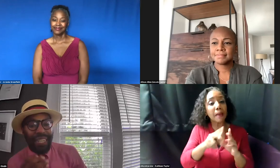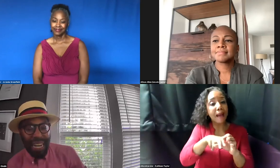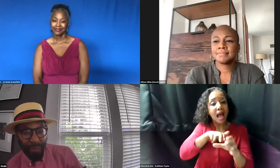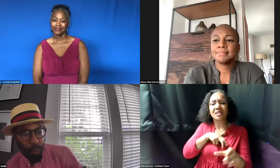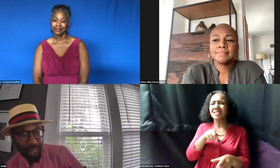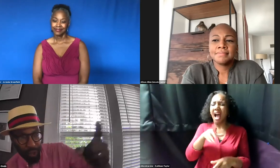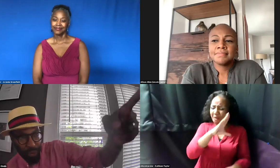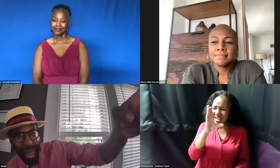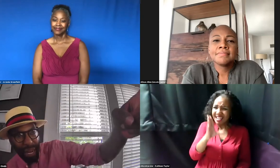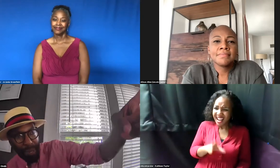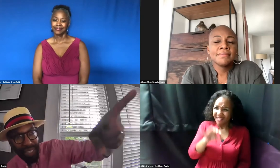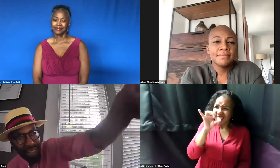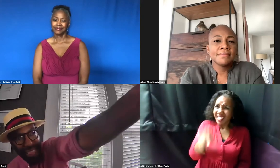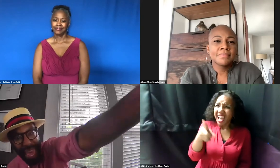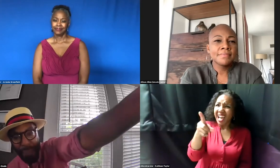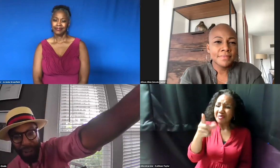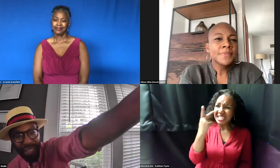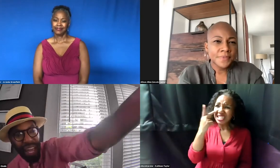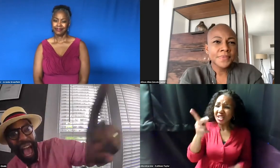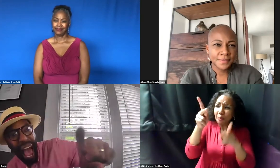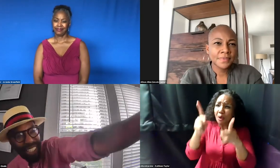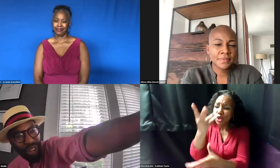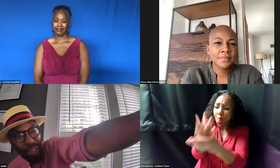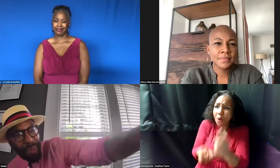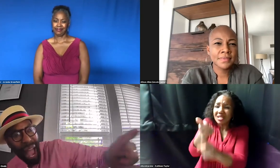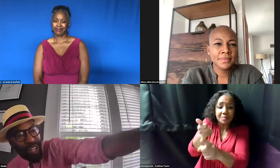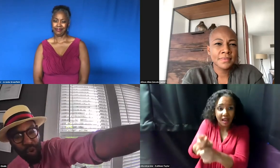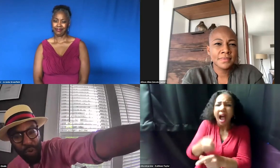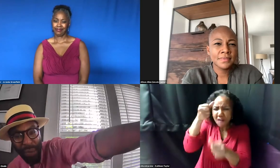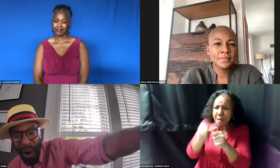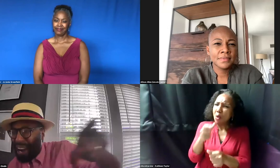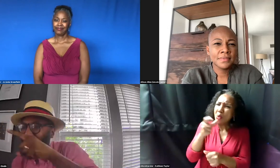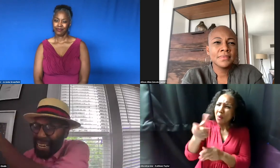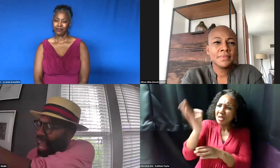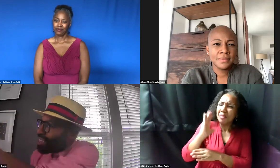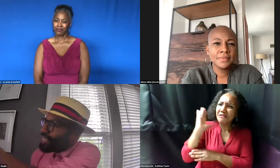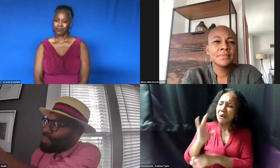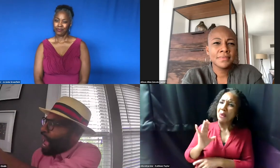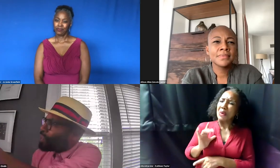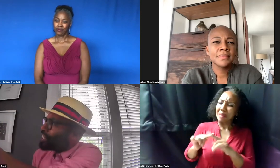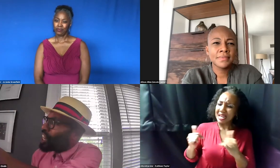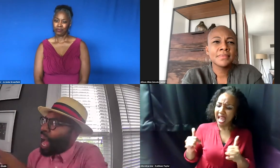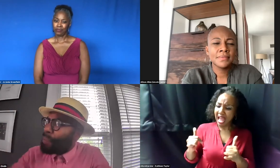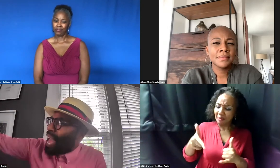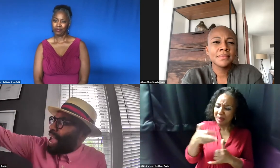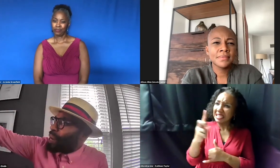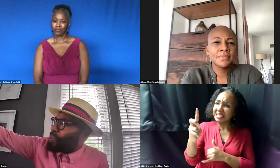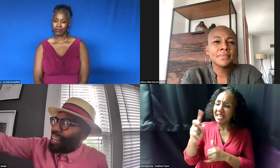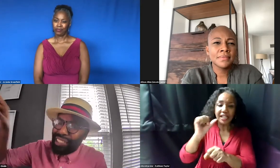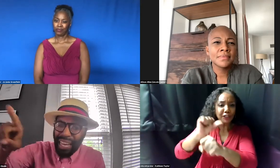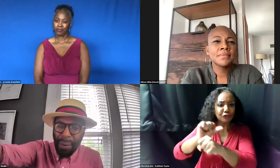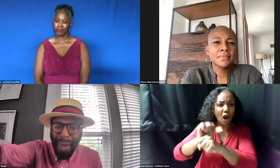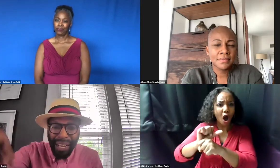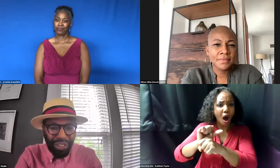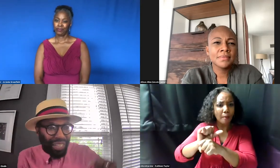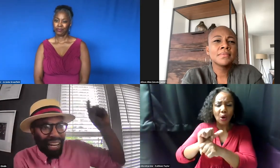I would never want to do that because look at that person. I saw them. I knew who they were. Now look at them now with a job and a